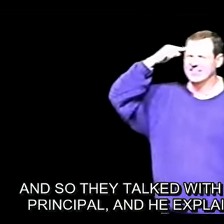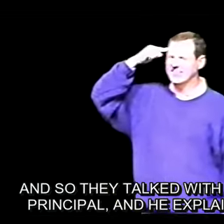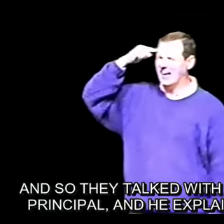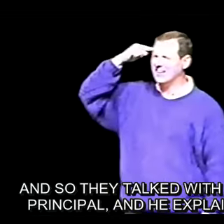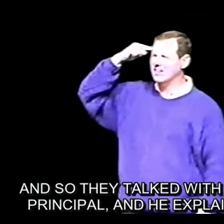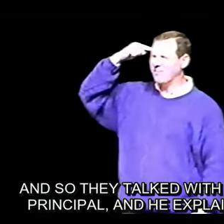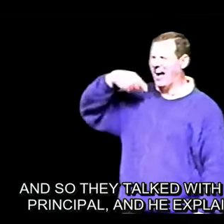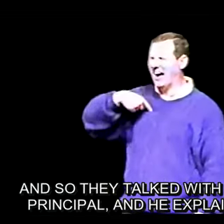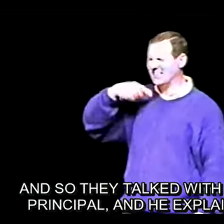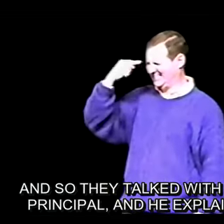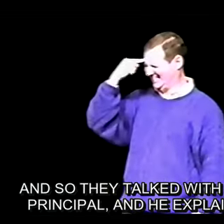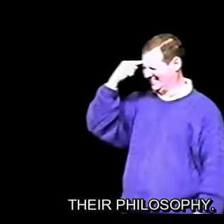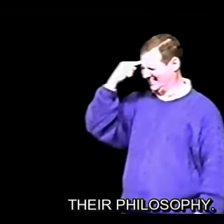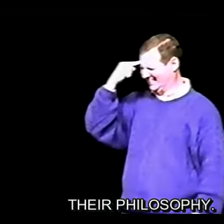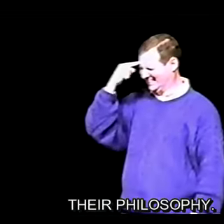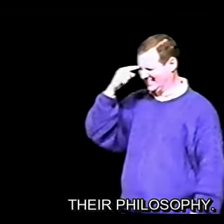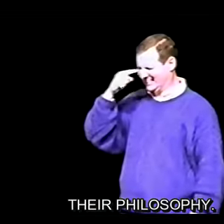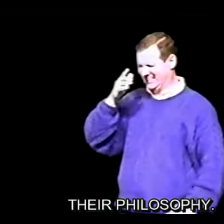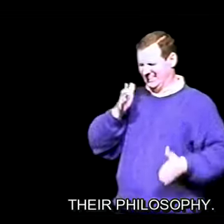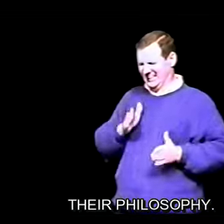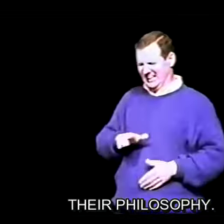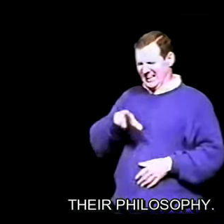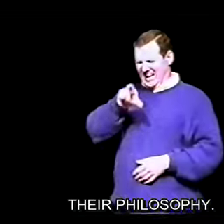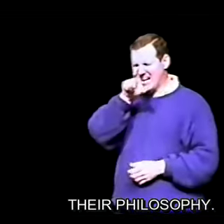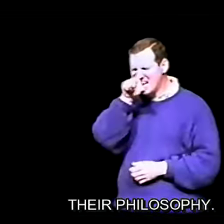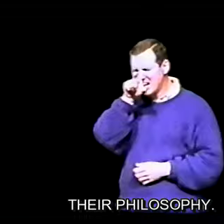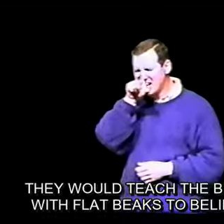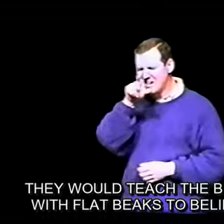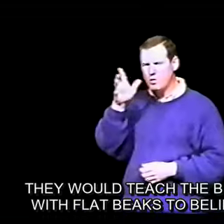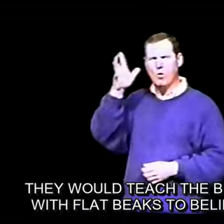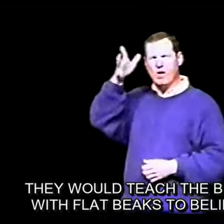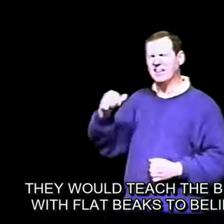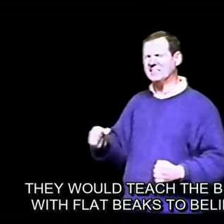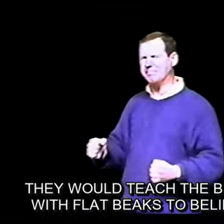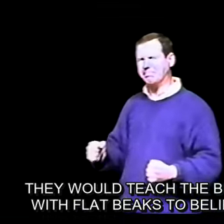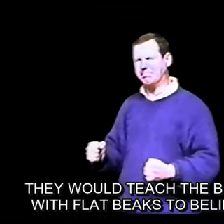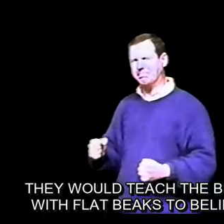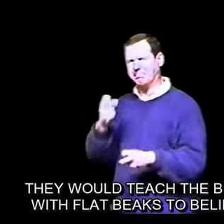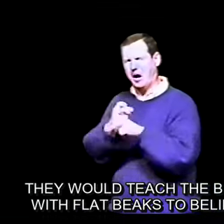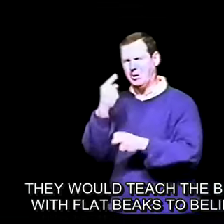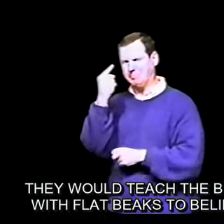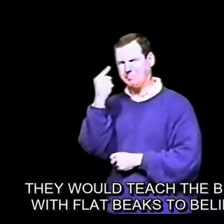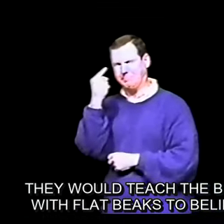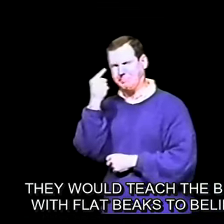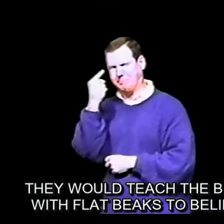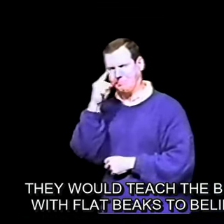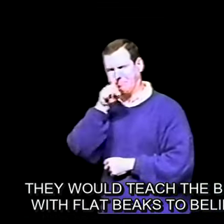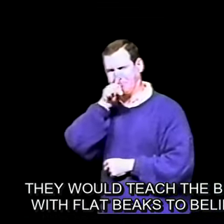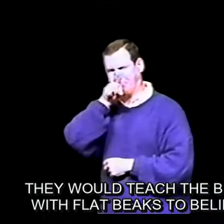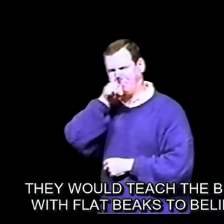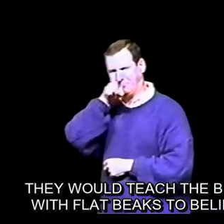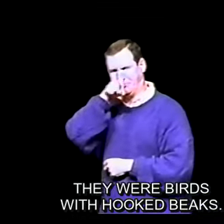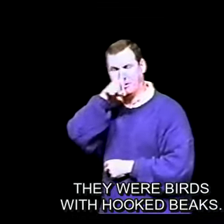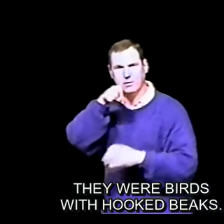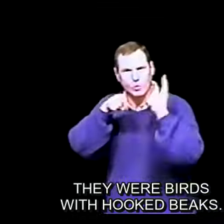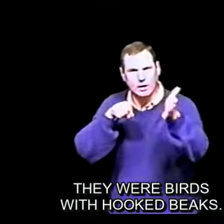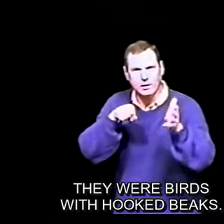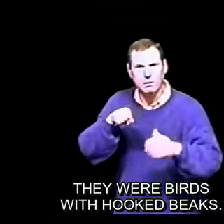And he explained their philosophy. They would teach the birds with flat beaks to believe they were birds with